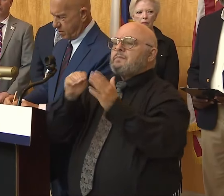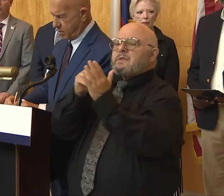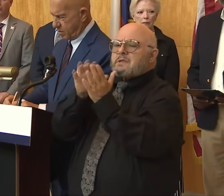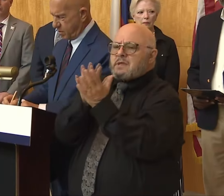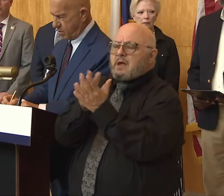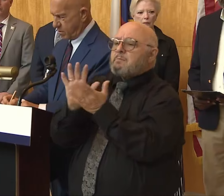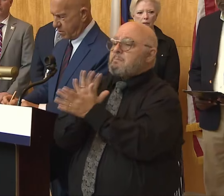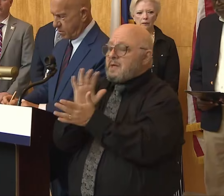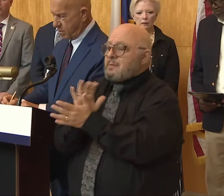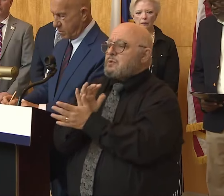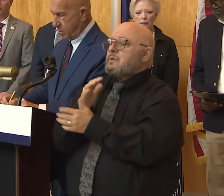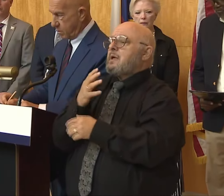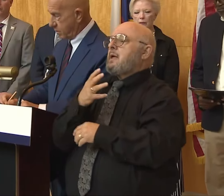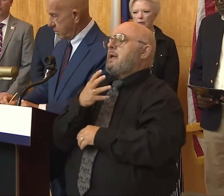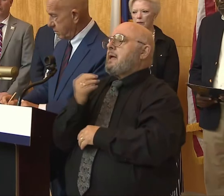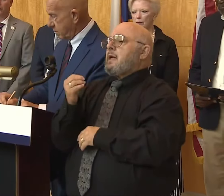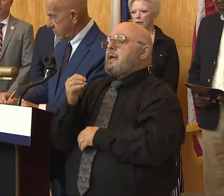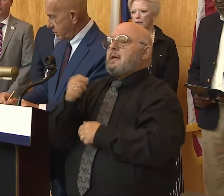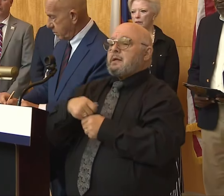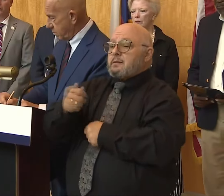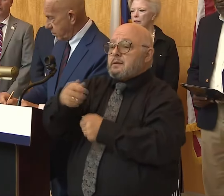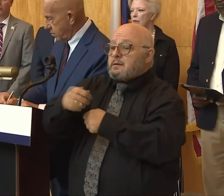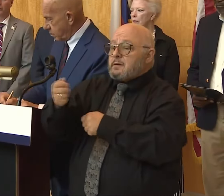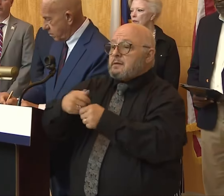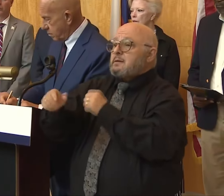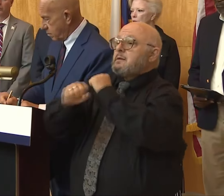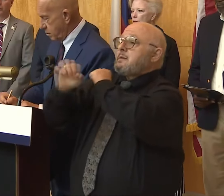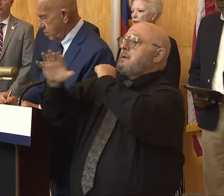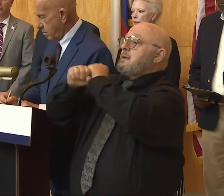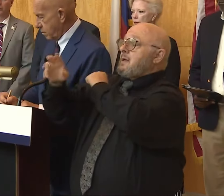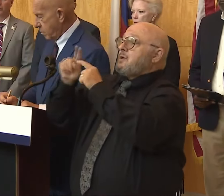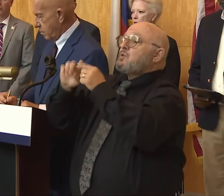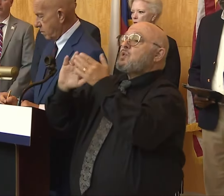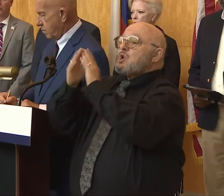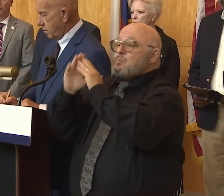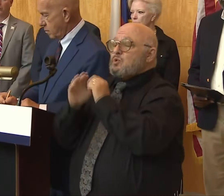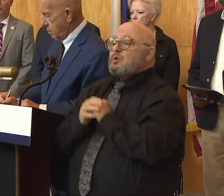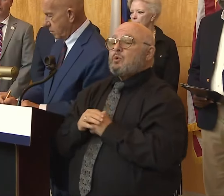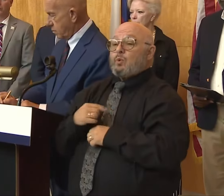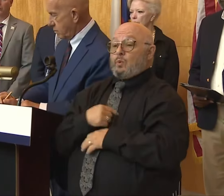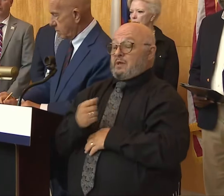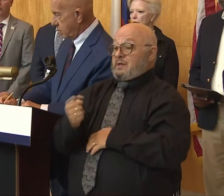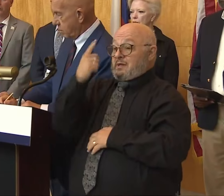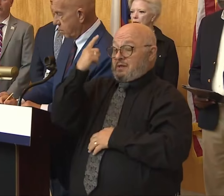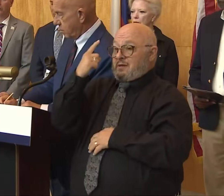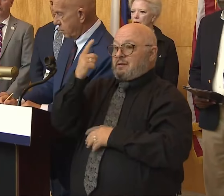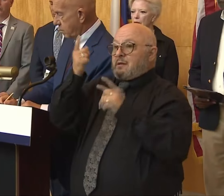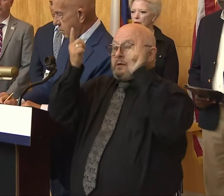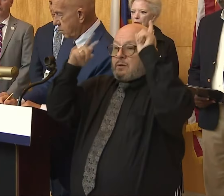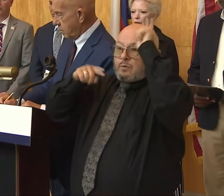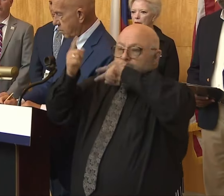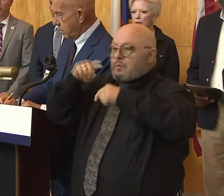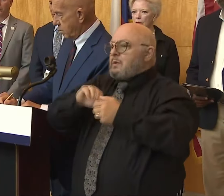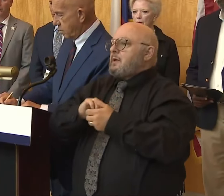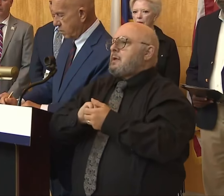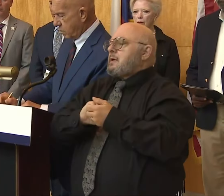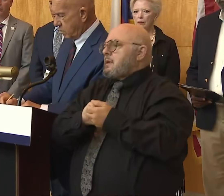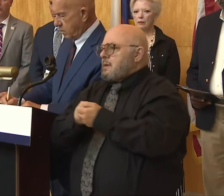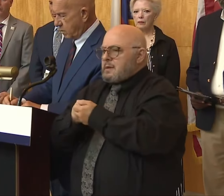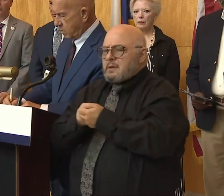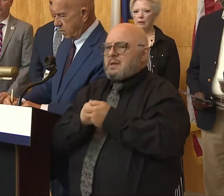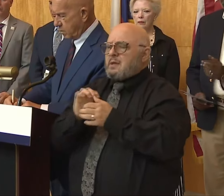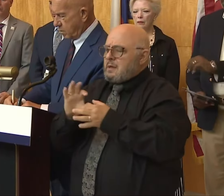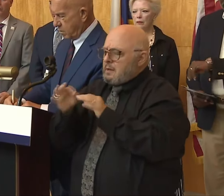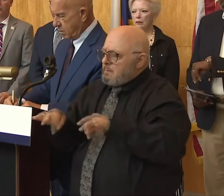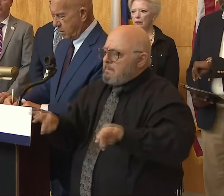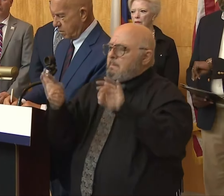documents and flyers that go out into the community. We understand the collaboration is going to be very important